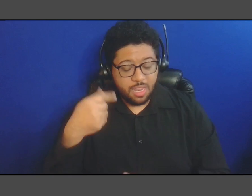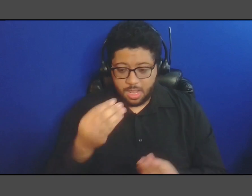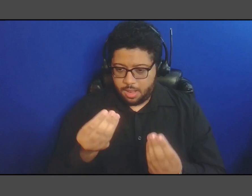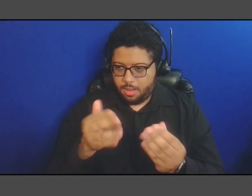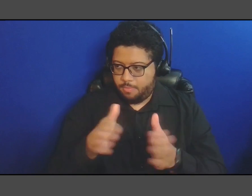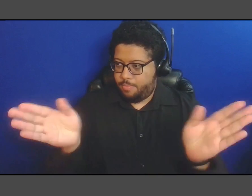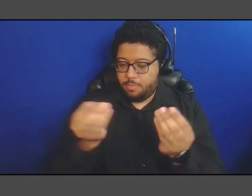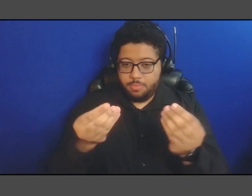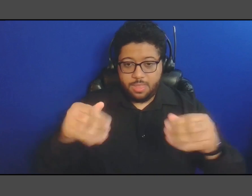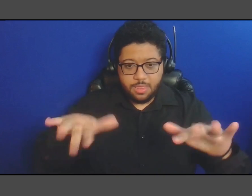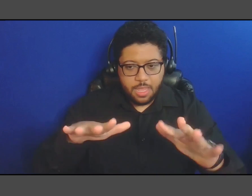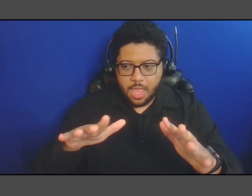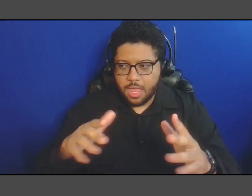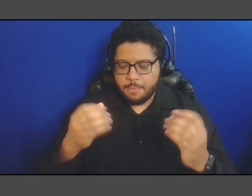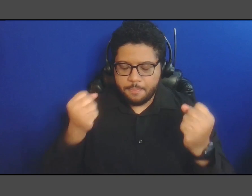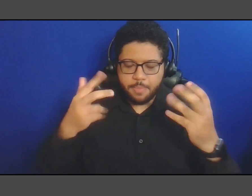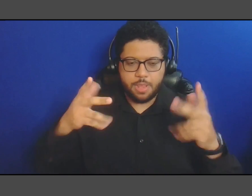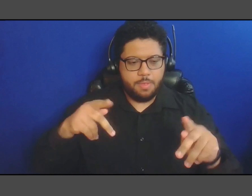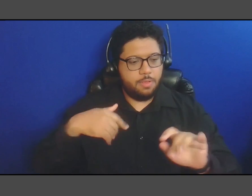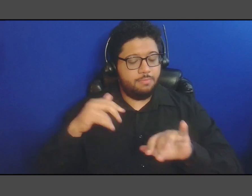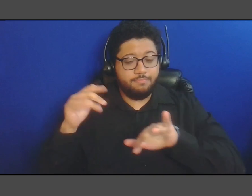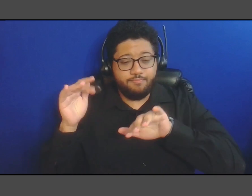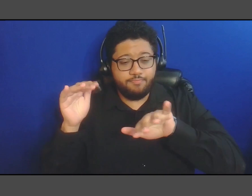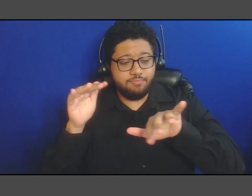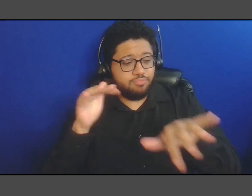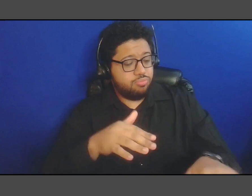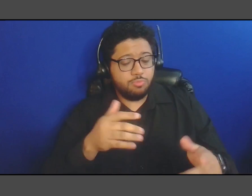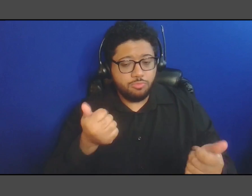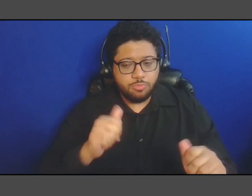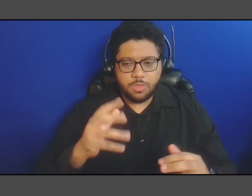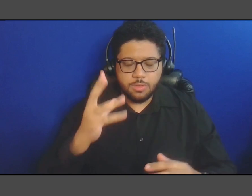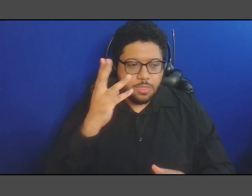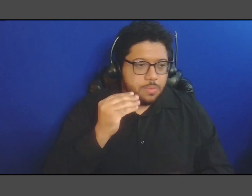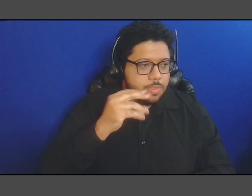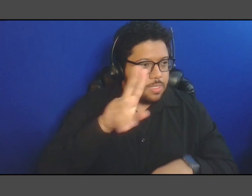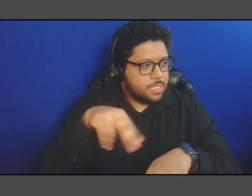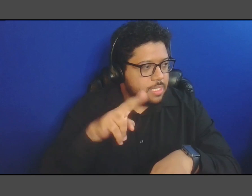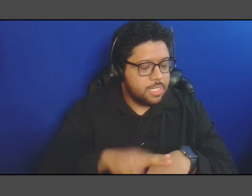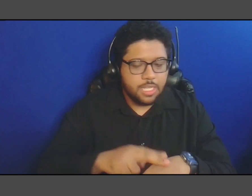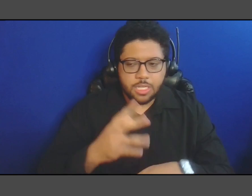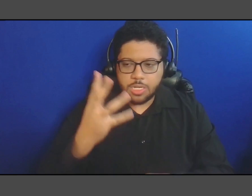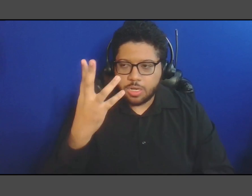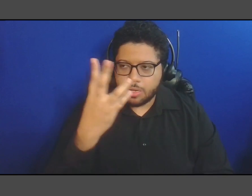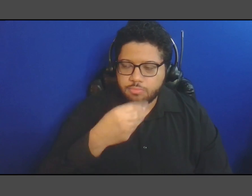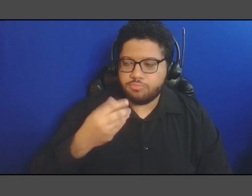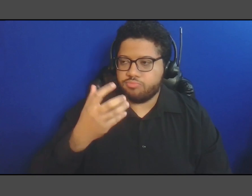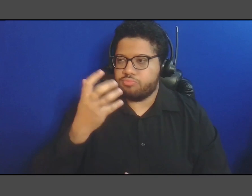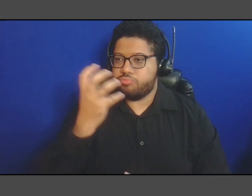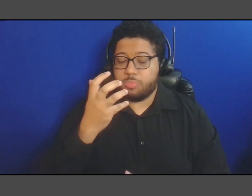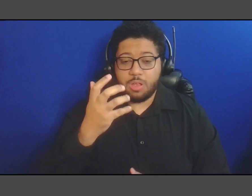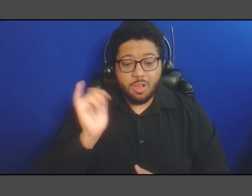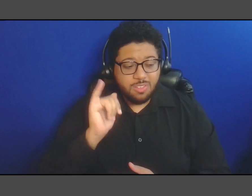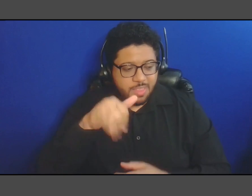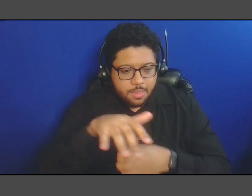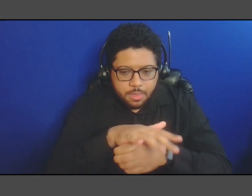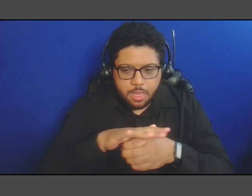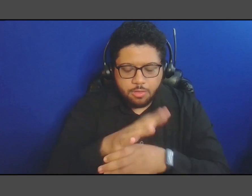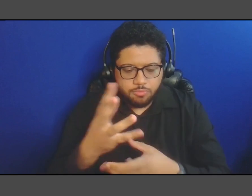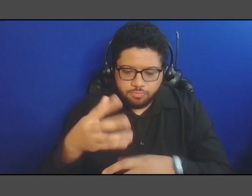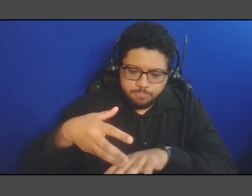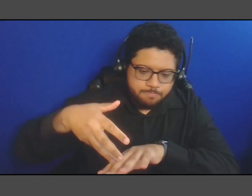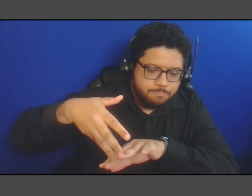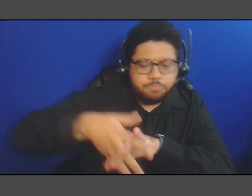natural world and where many of us live. They are also sites of memory, history, culture, and sites of